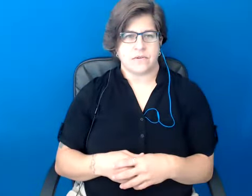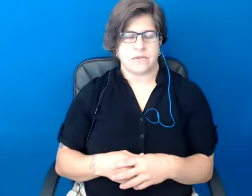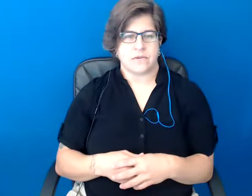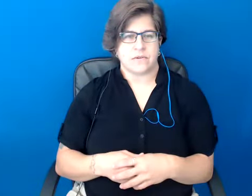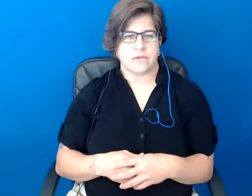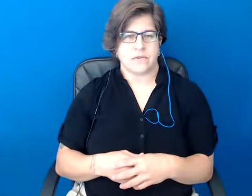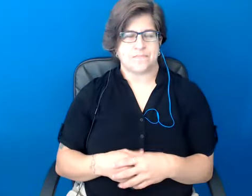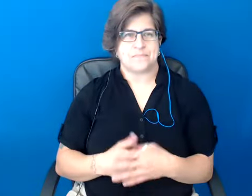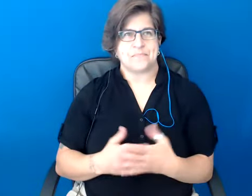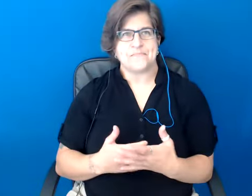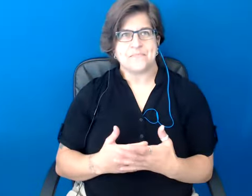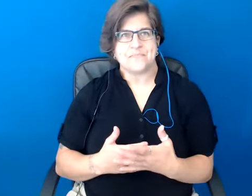Life contributing to our services.